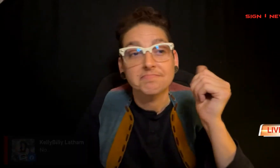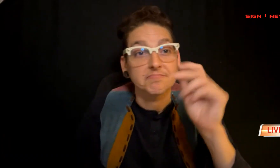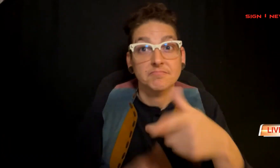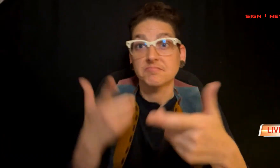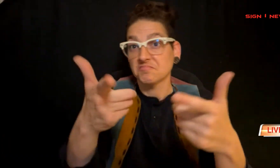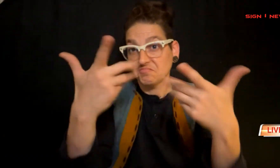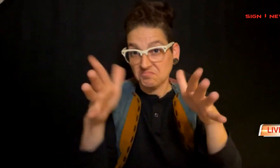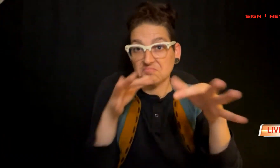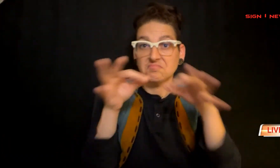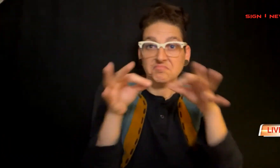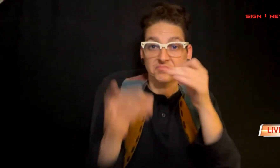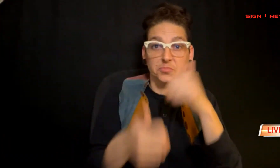Anyone else?